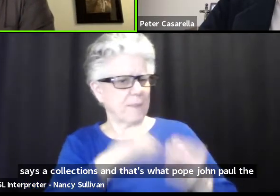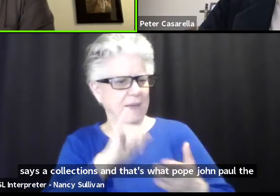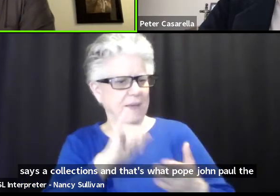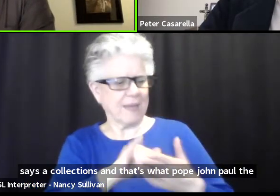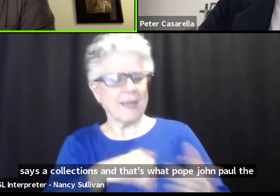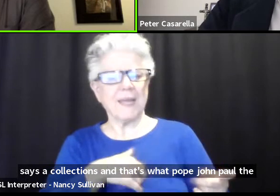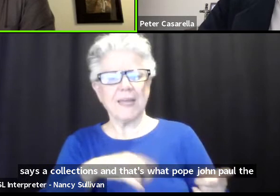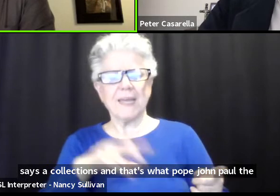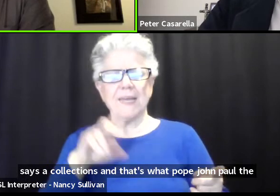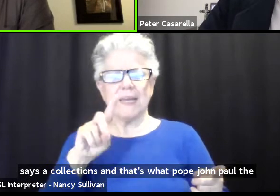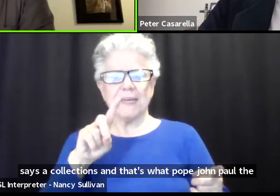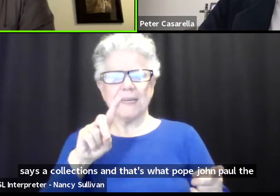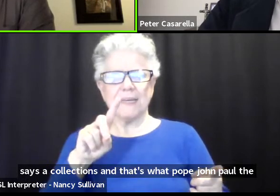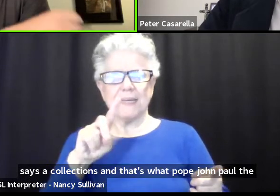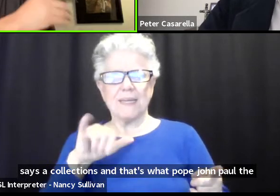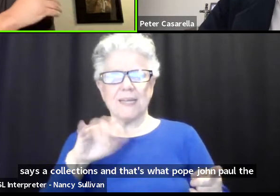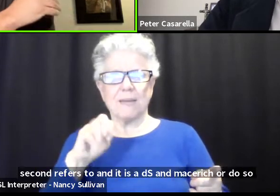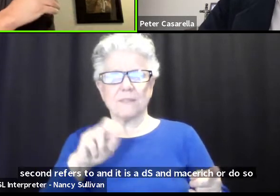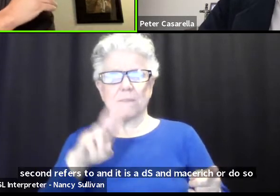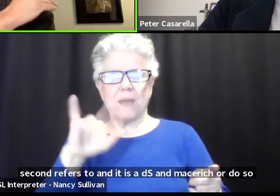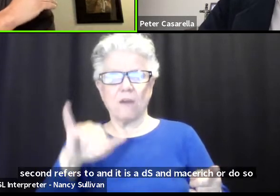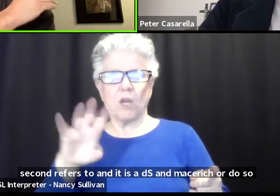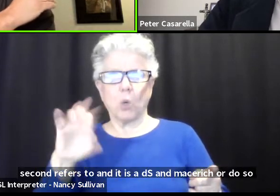Dies in Misericordia,